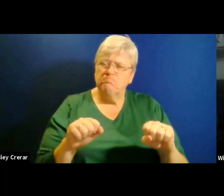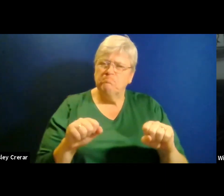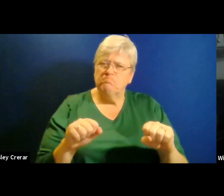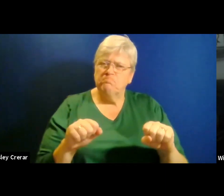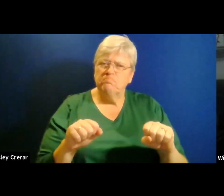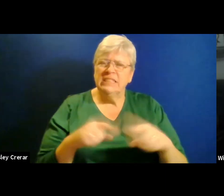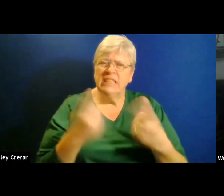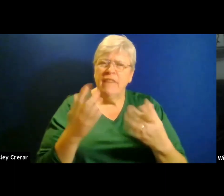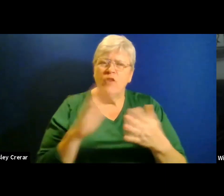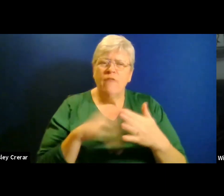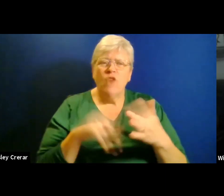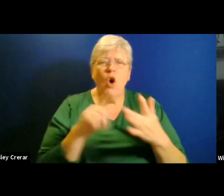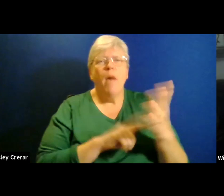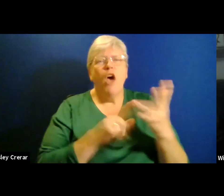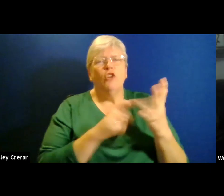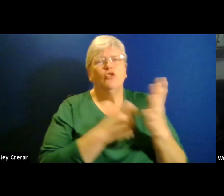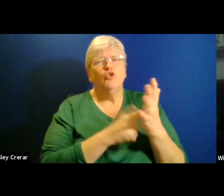He has the power to